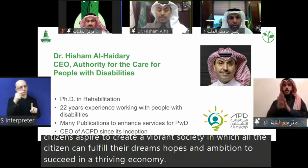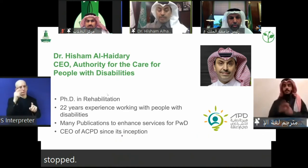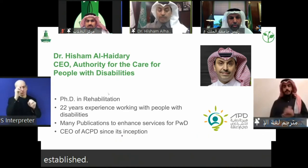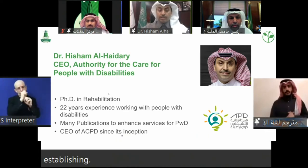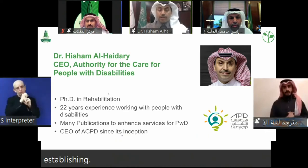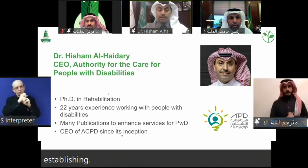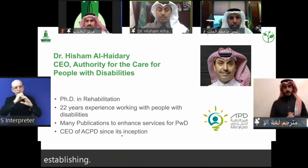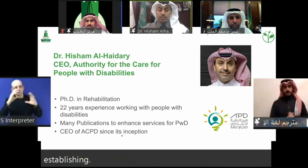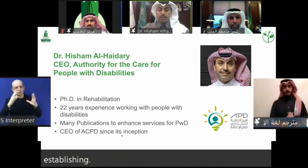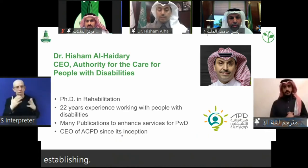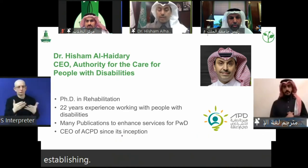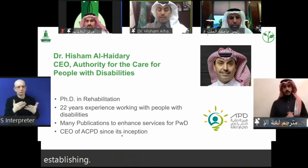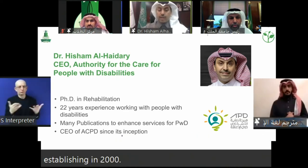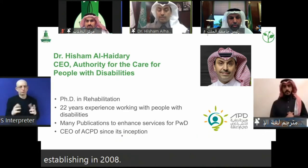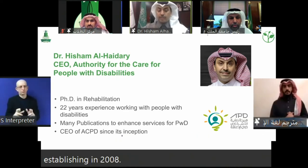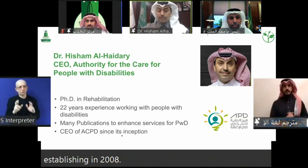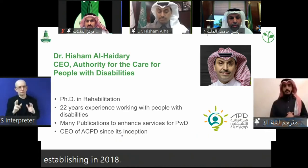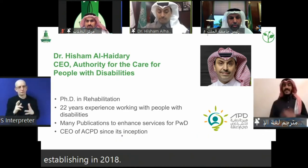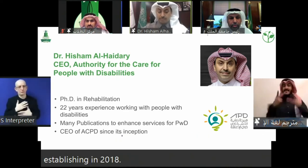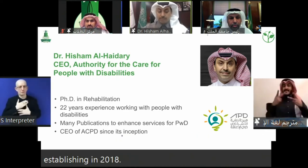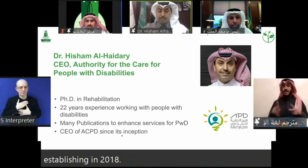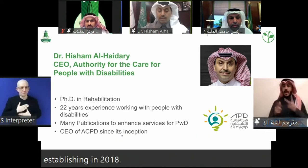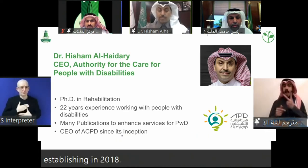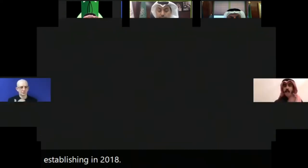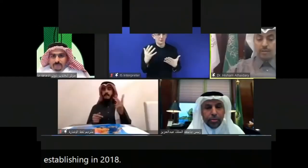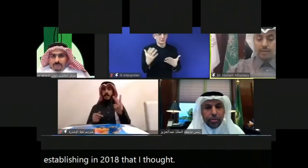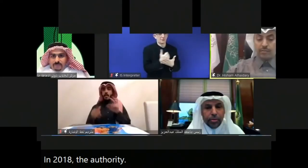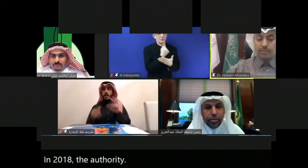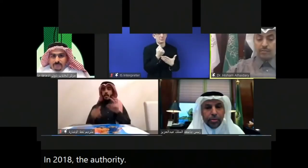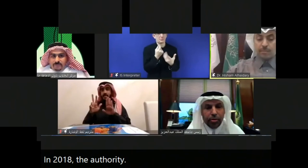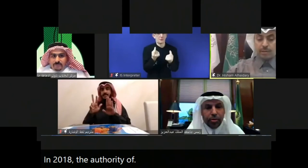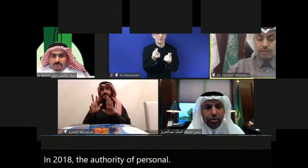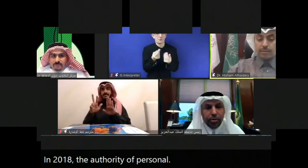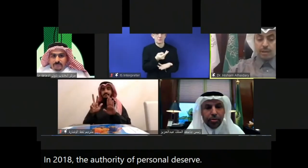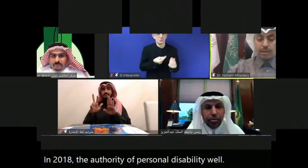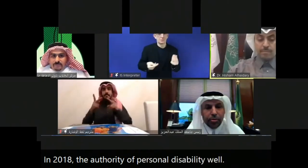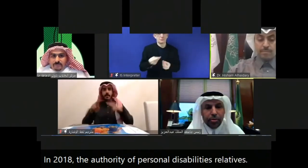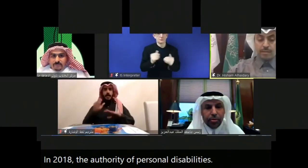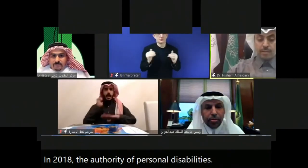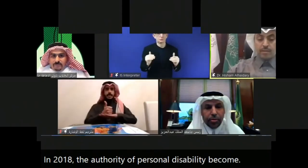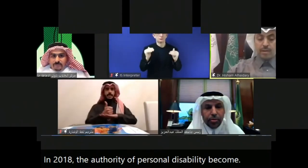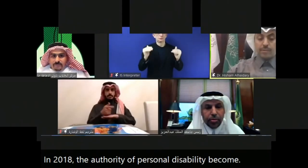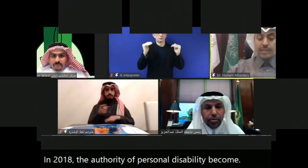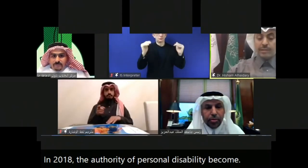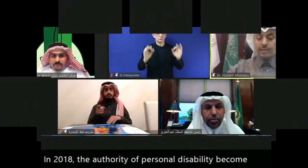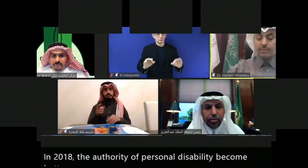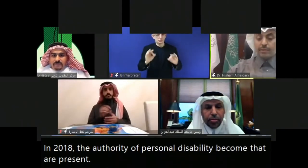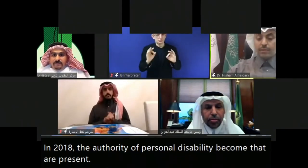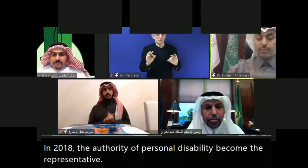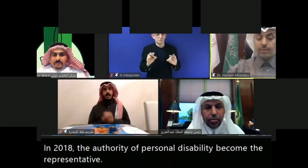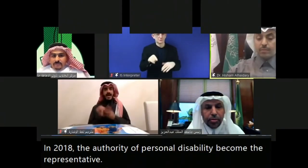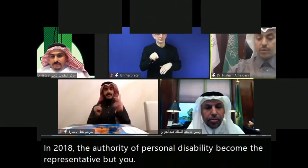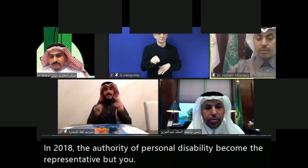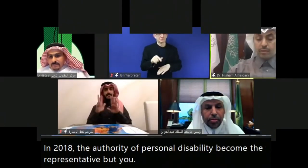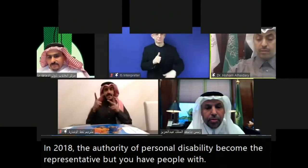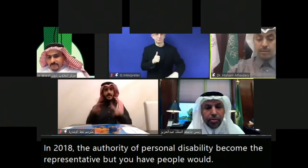Establishing in 2018, the authority of persons with disability become the representative body of